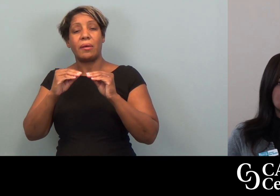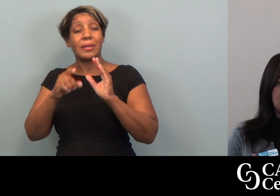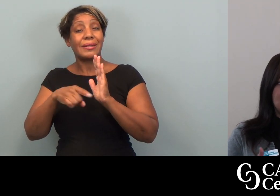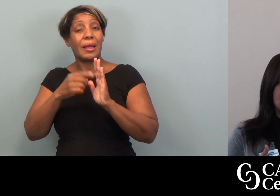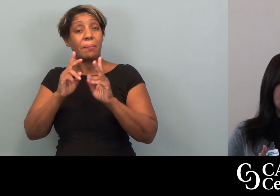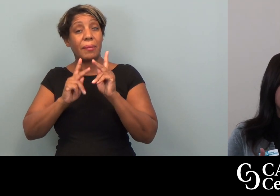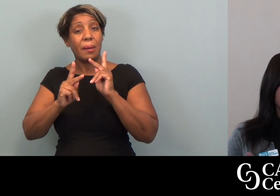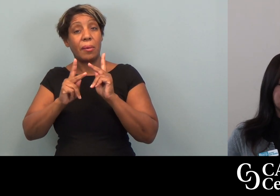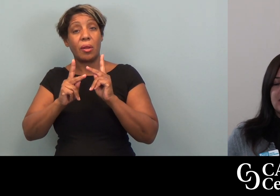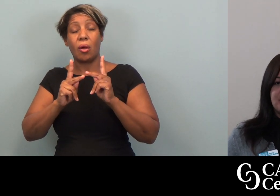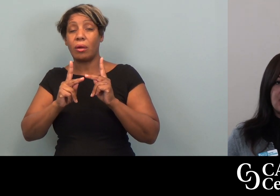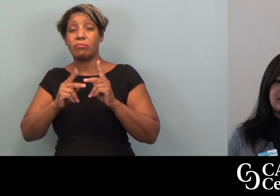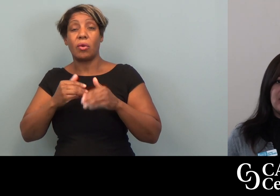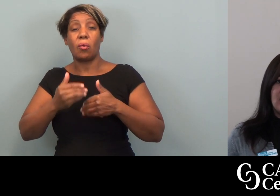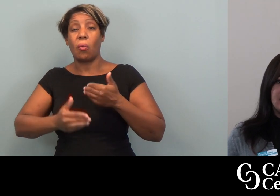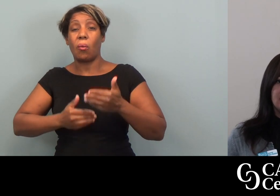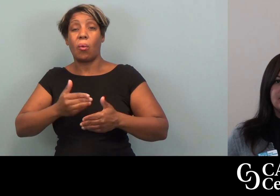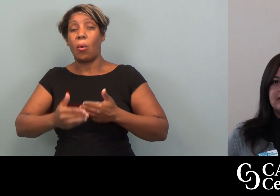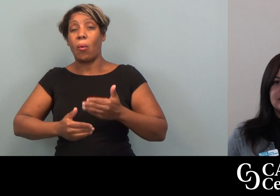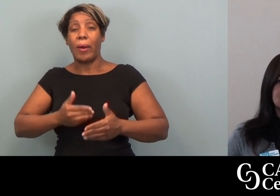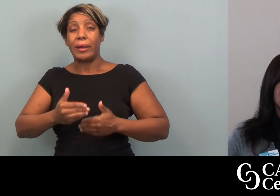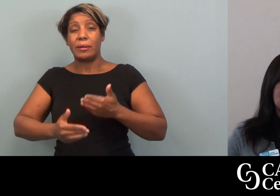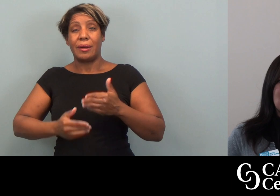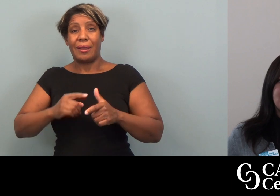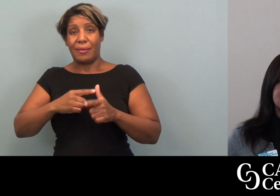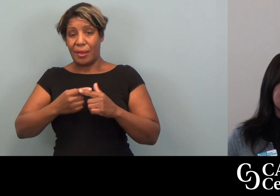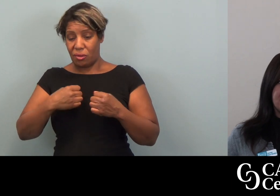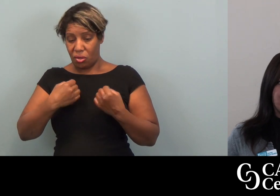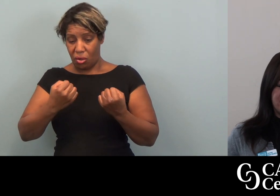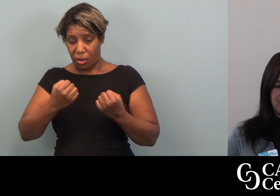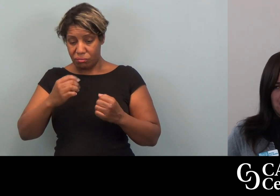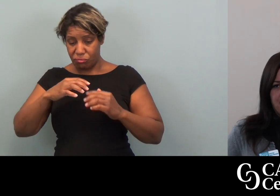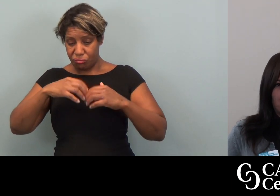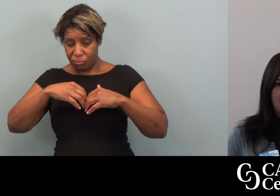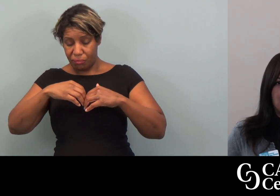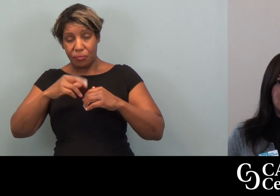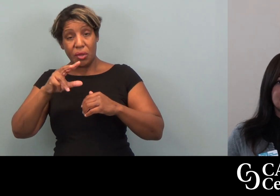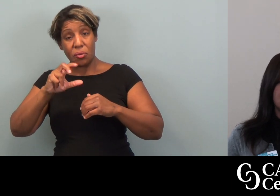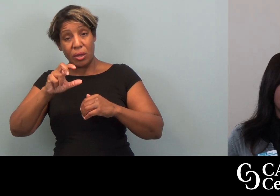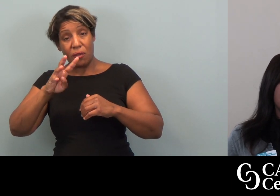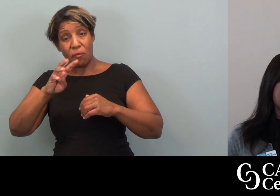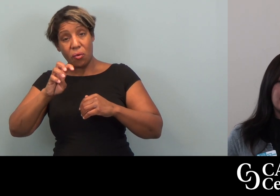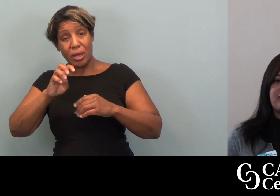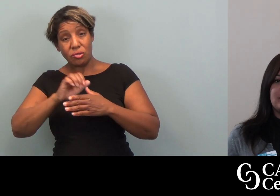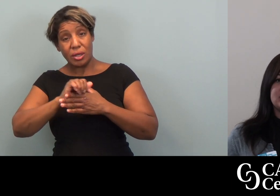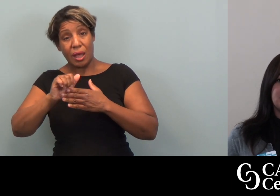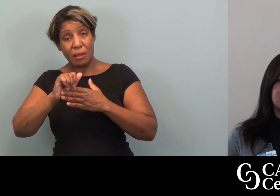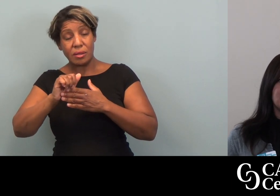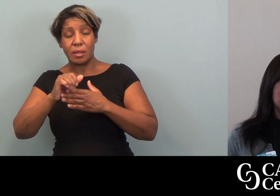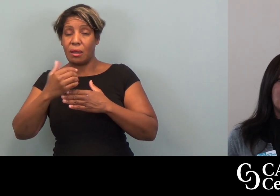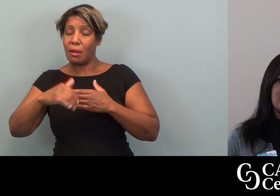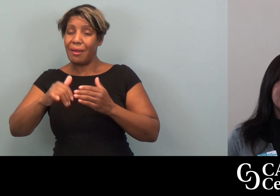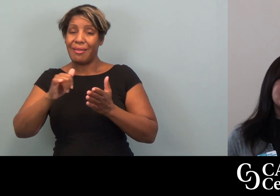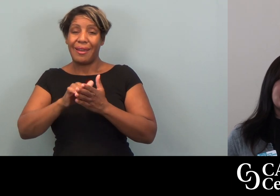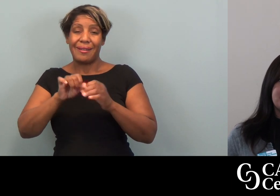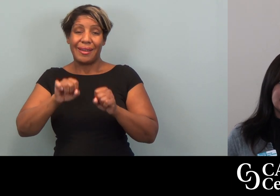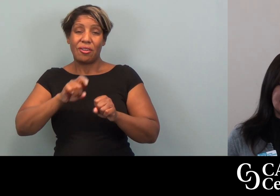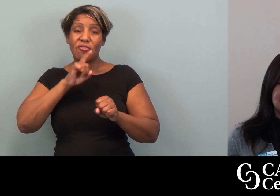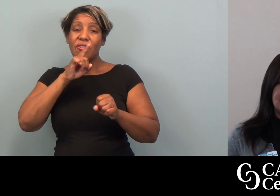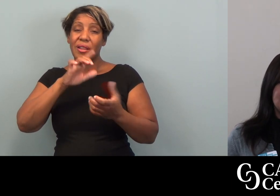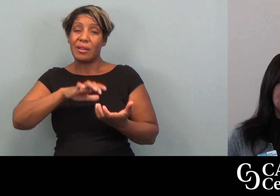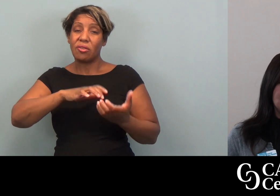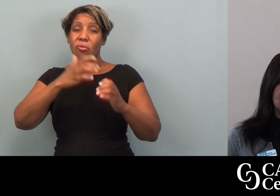Because folks can be, you know, trucking right along, something happens, three, four hundred bucks, that will throw a family's budget off